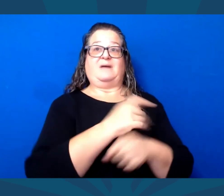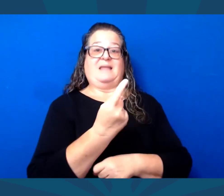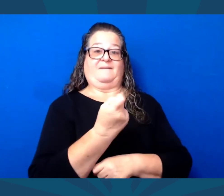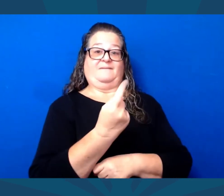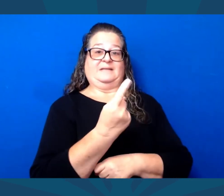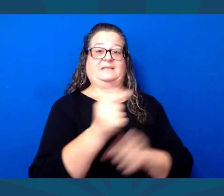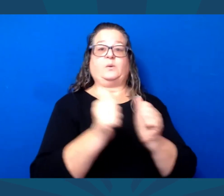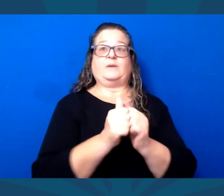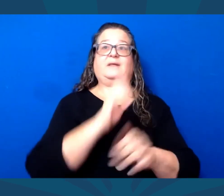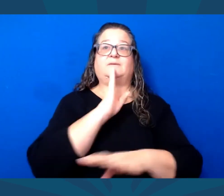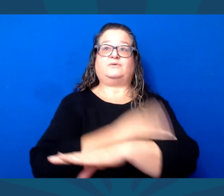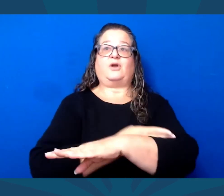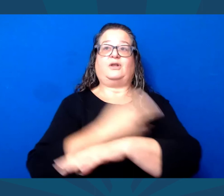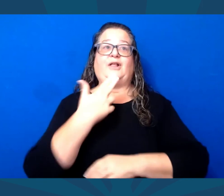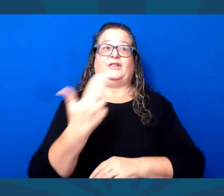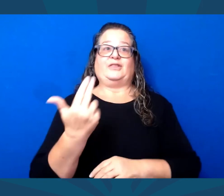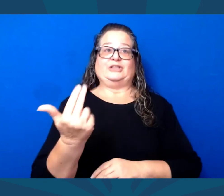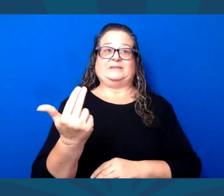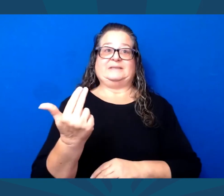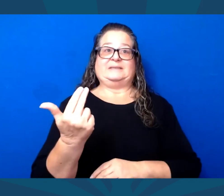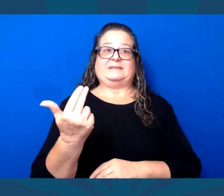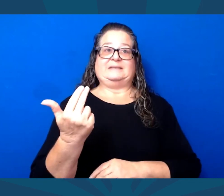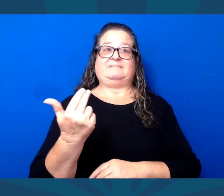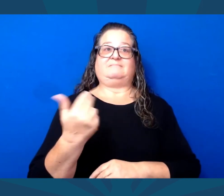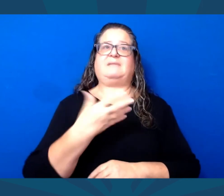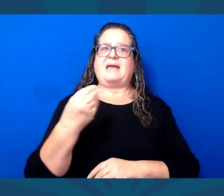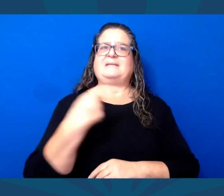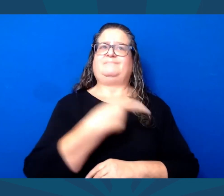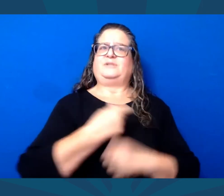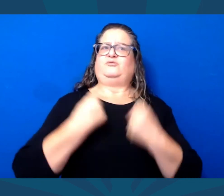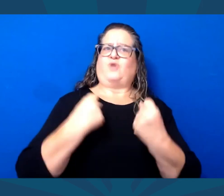in LD 11 with his 13-year-old daughter